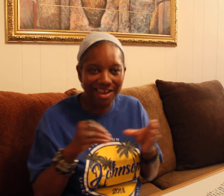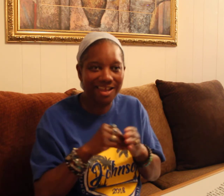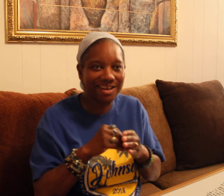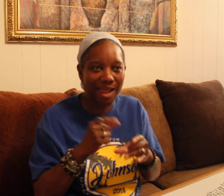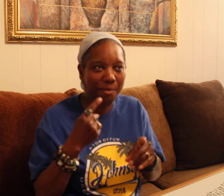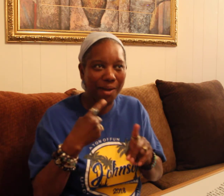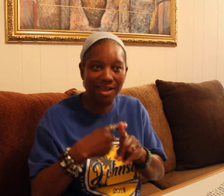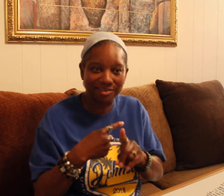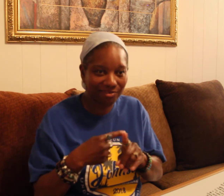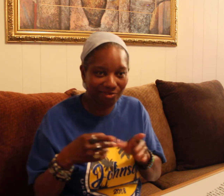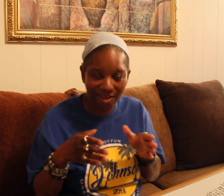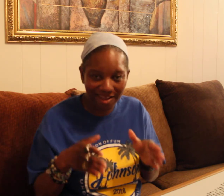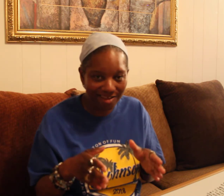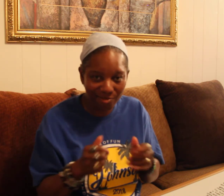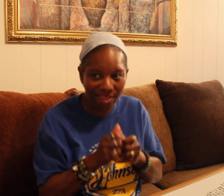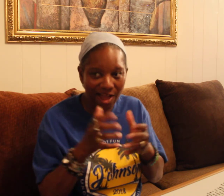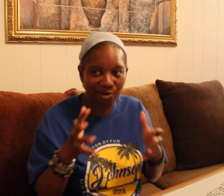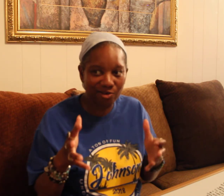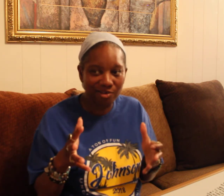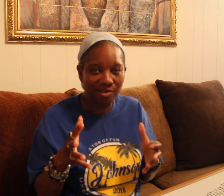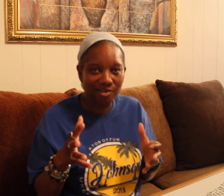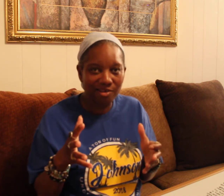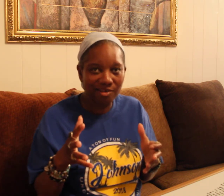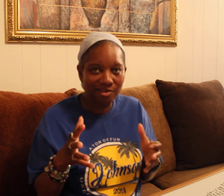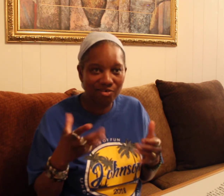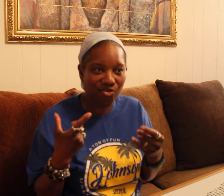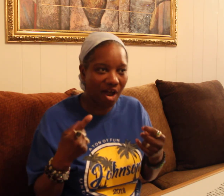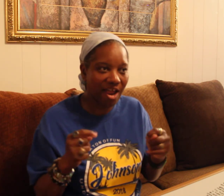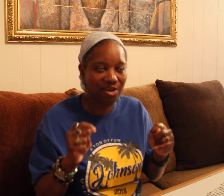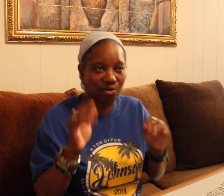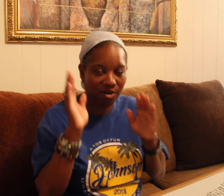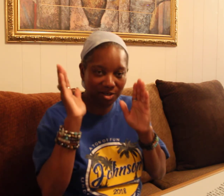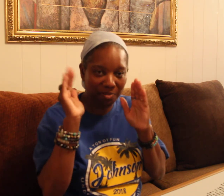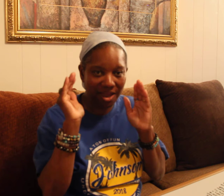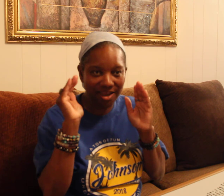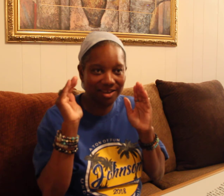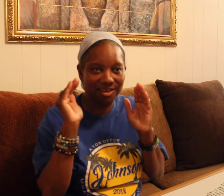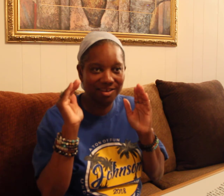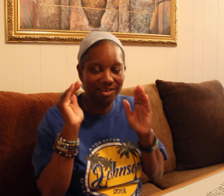in a positive way without trying to respect